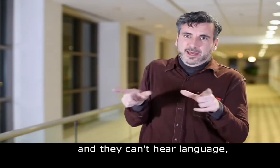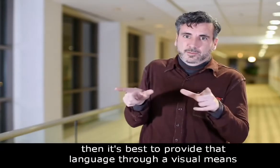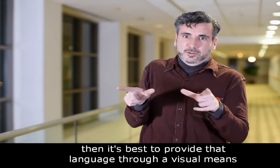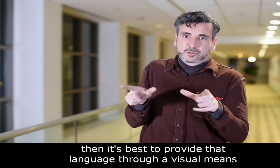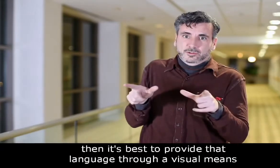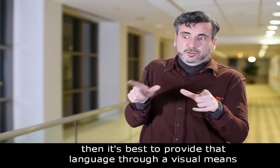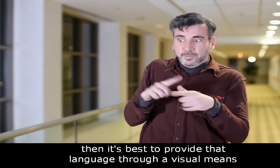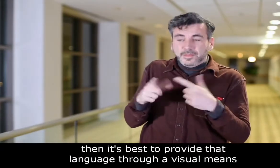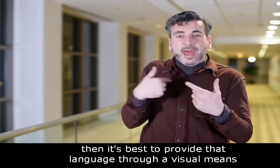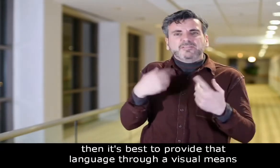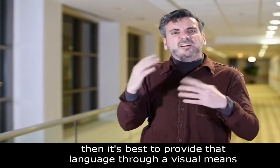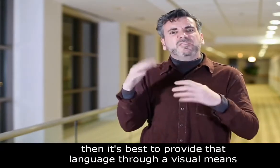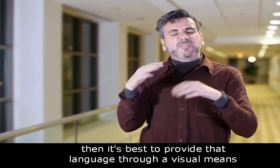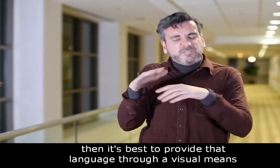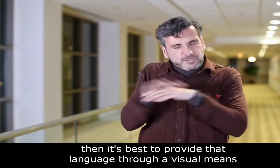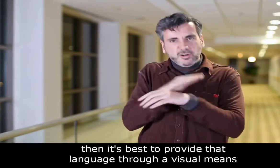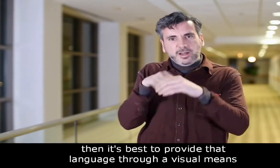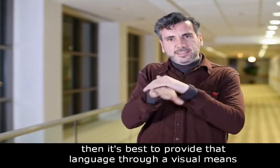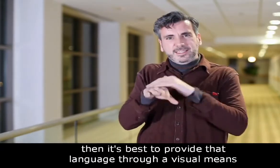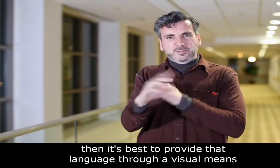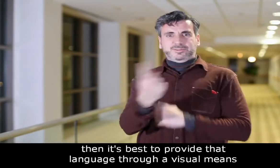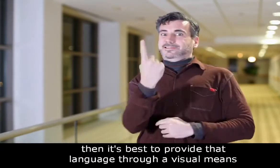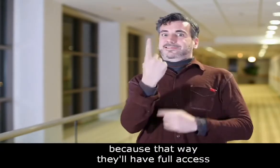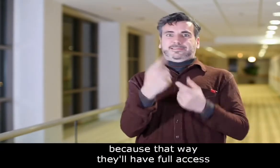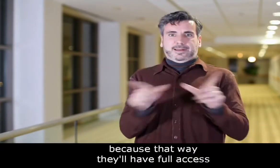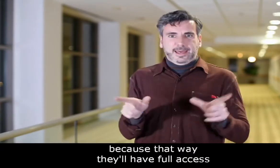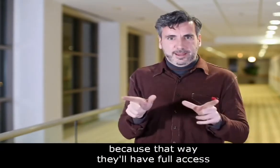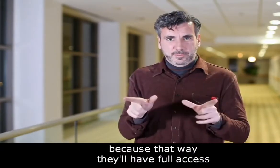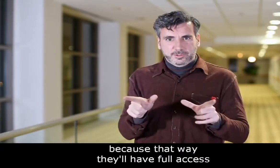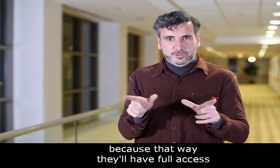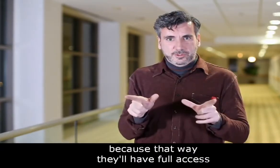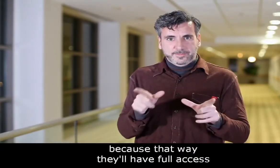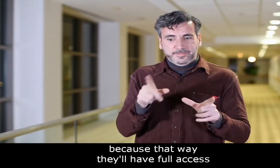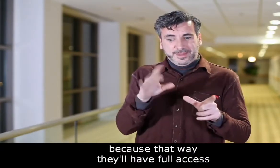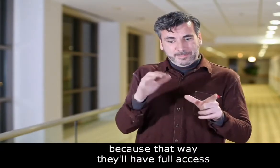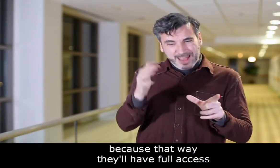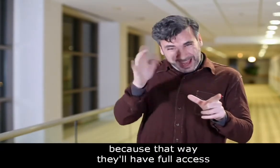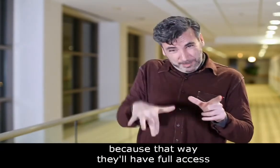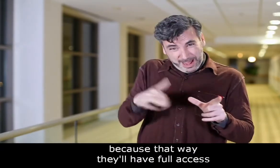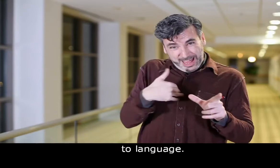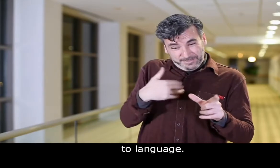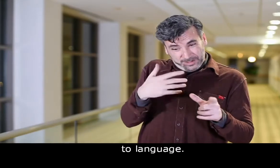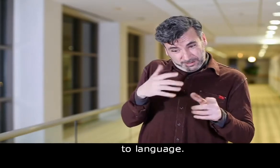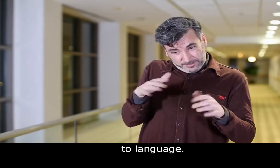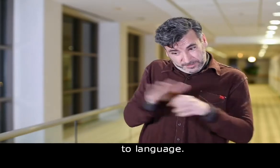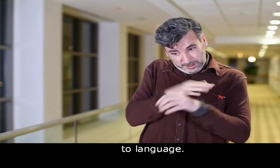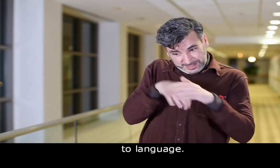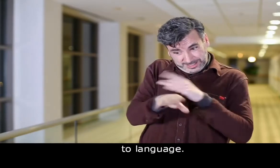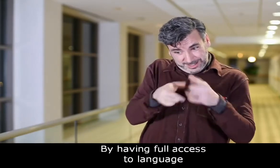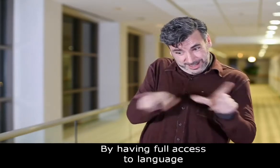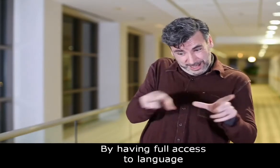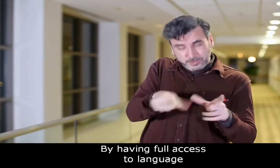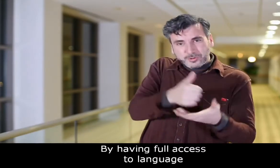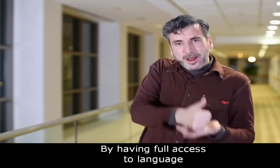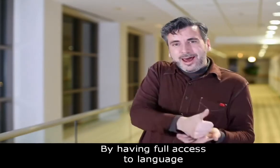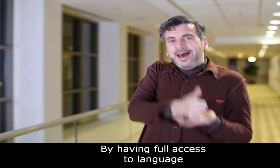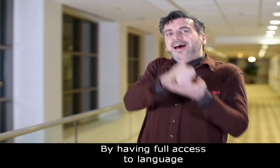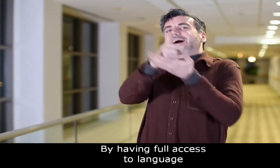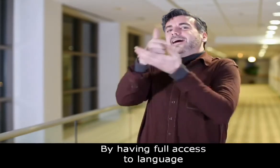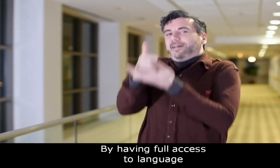it's best to provide that language through a visual means, because that way they'll have full access to language. By having full access to